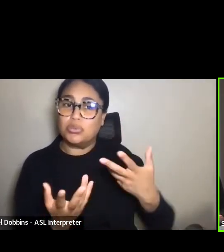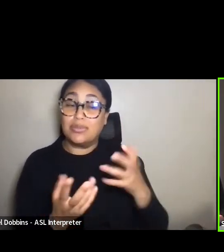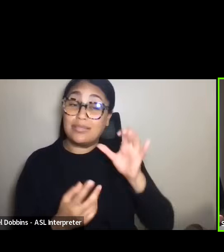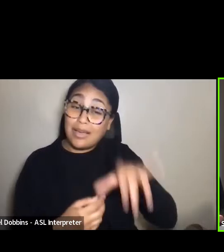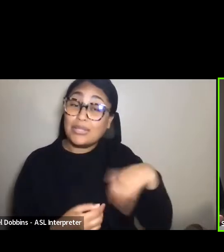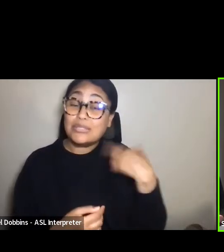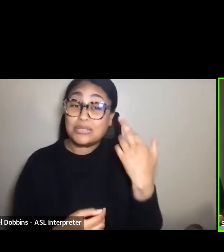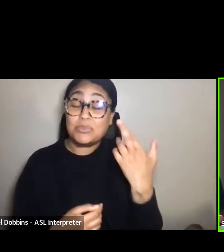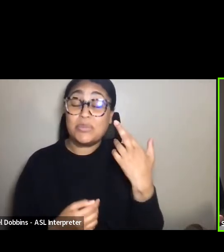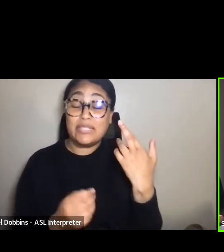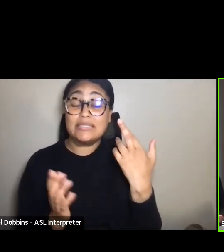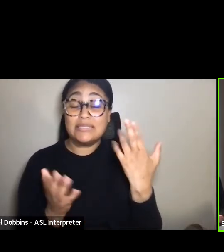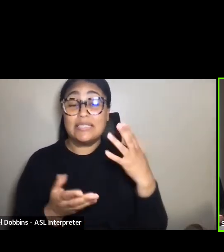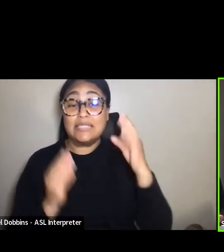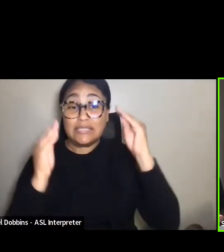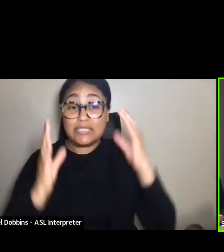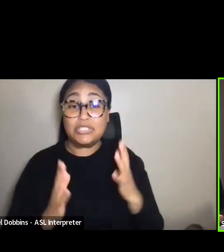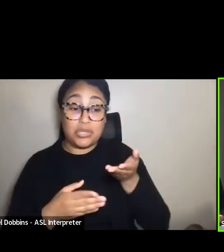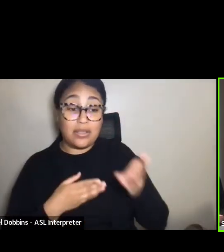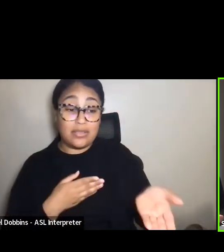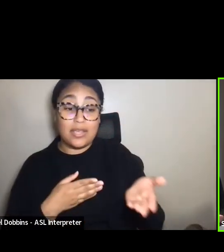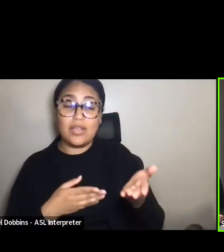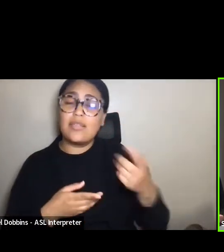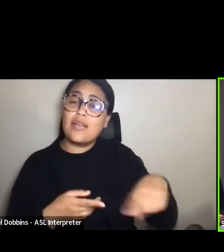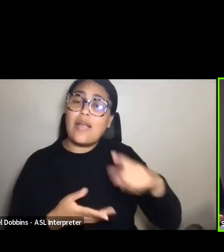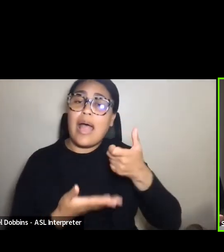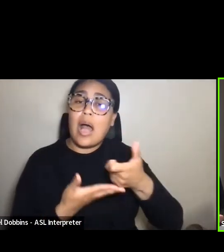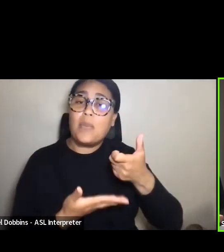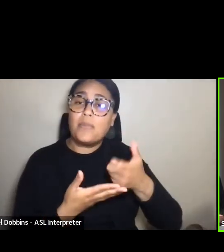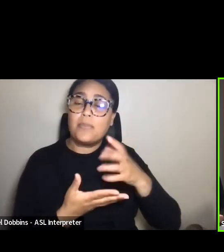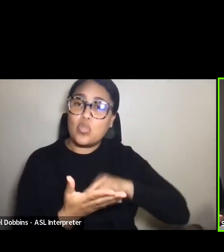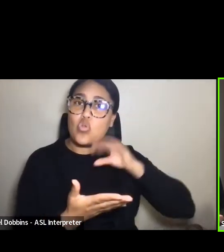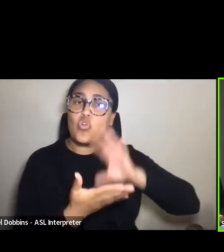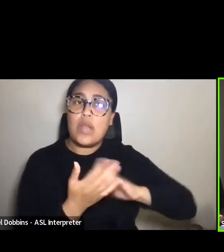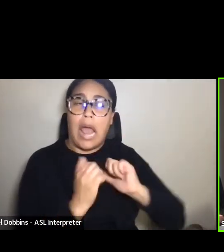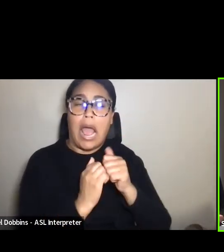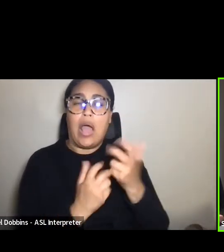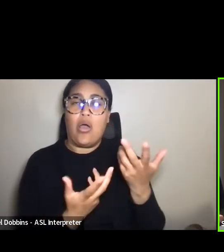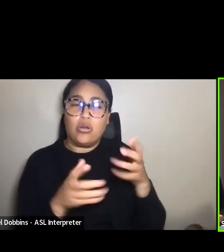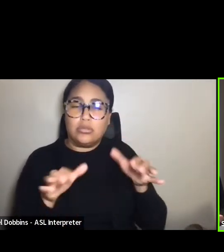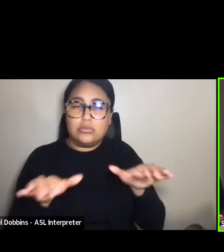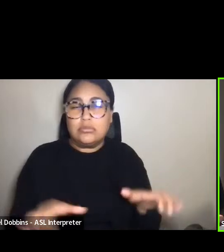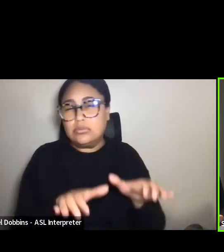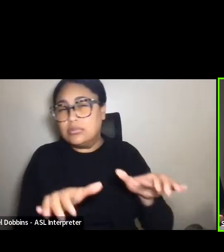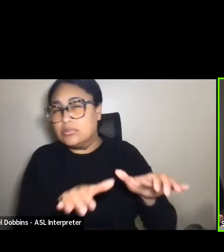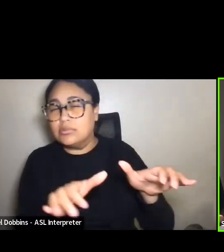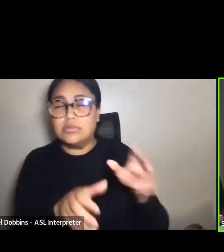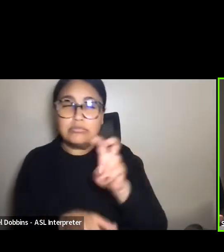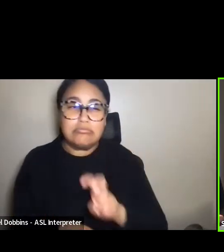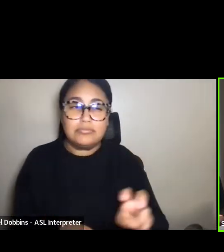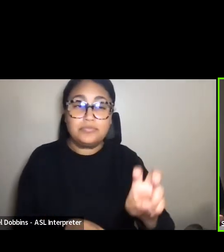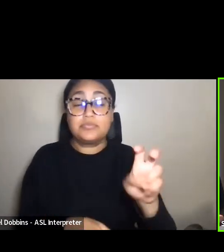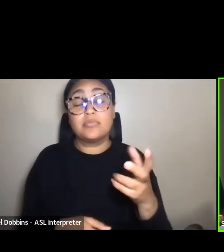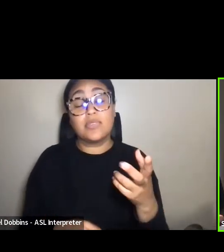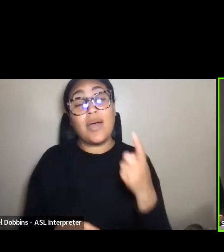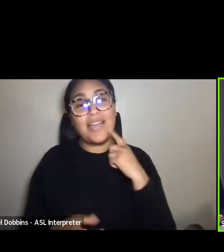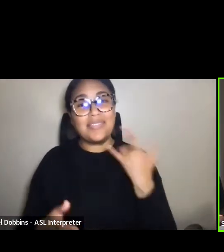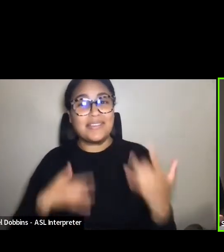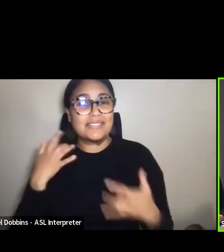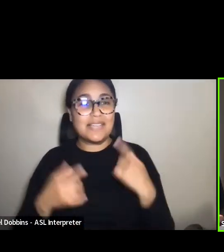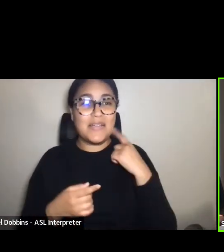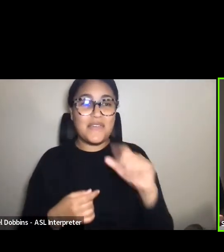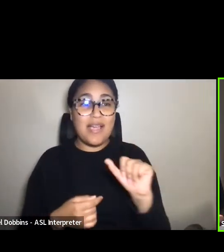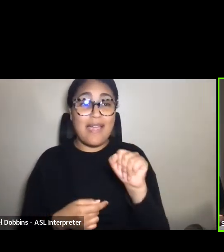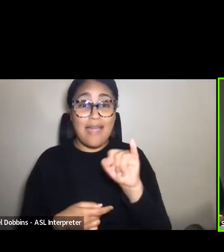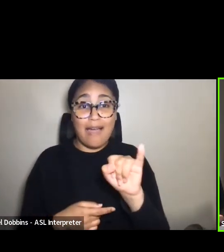teachers, the humans in the room, to help them kind of navigate in that way. So, I think there's a lot of exciting things to do with AI, but I think